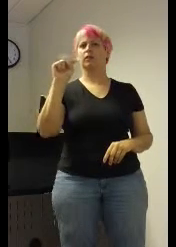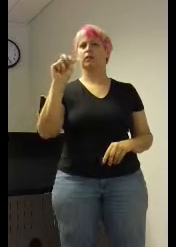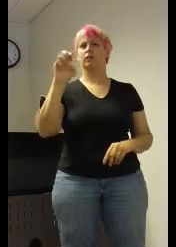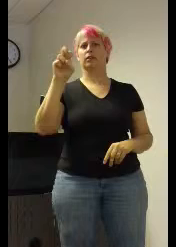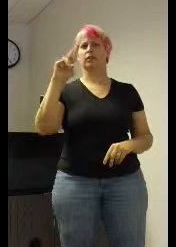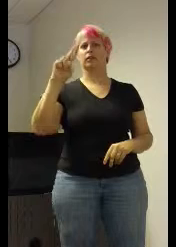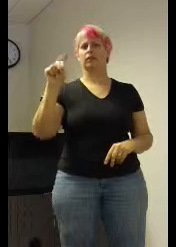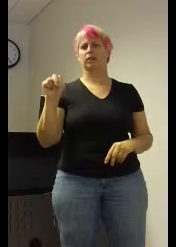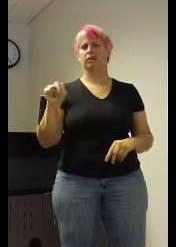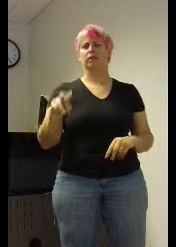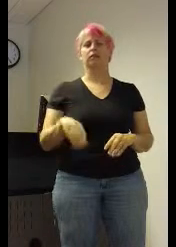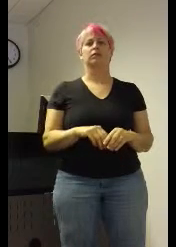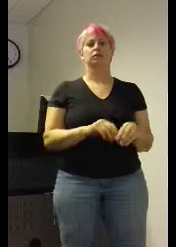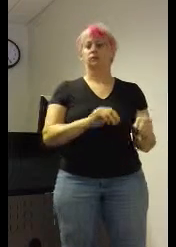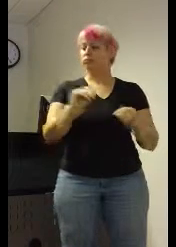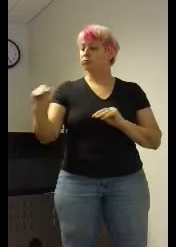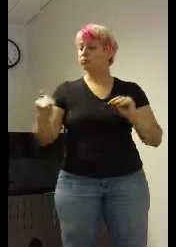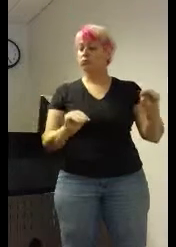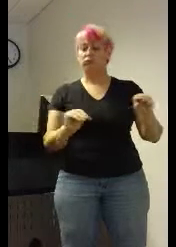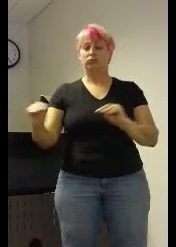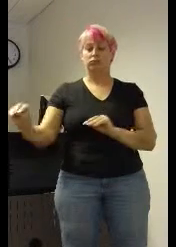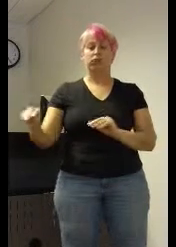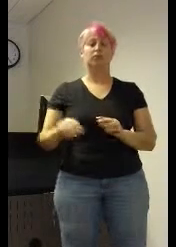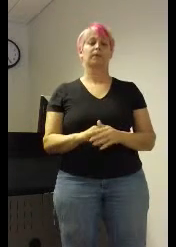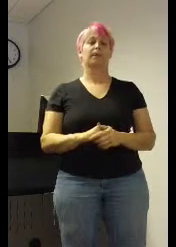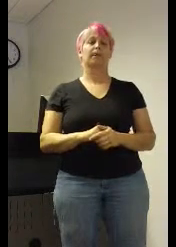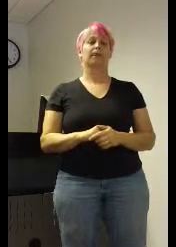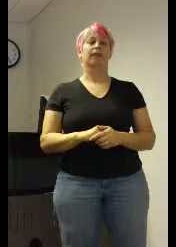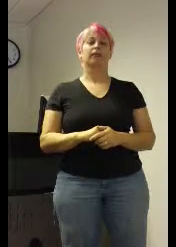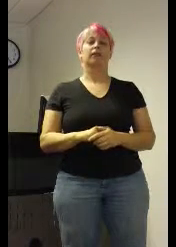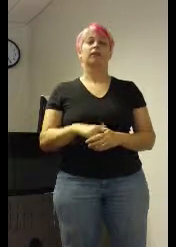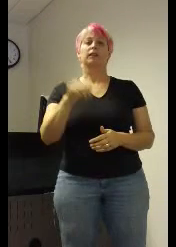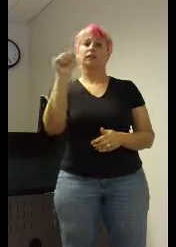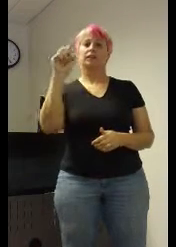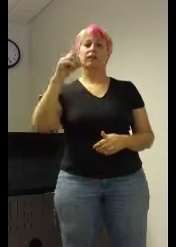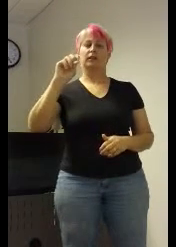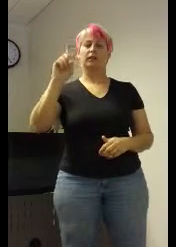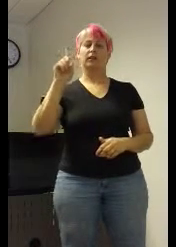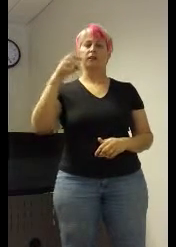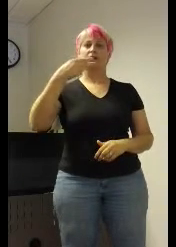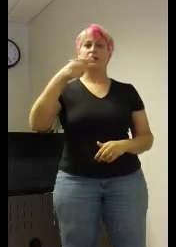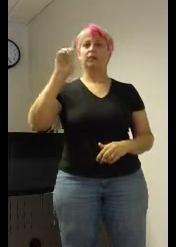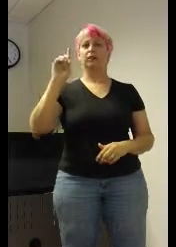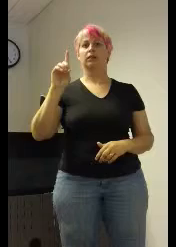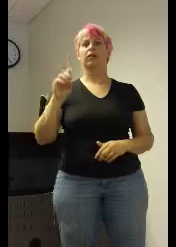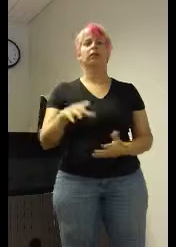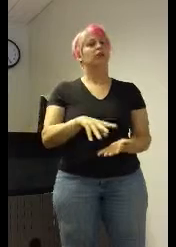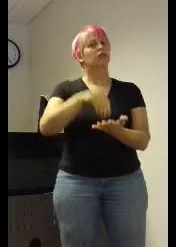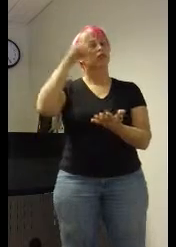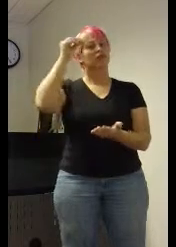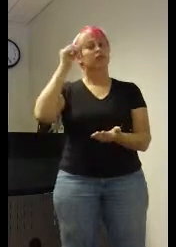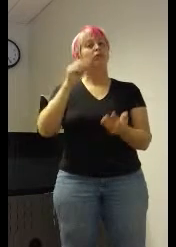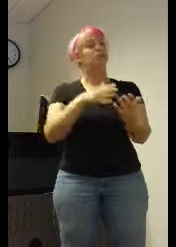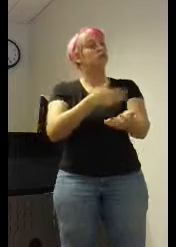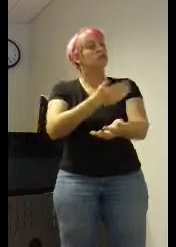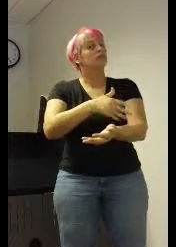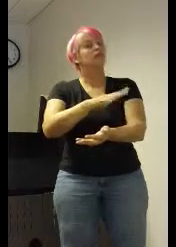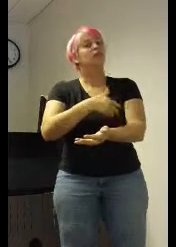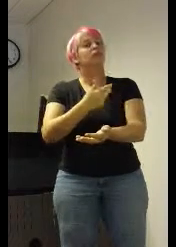with ADD or ADHD are going to learn better when there is music, when there's something else going on. Me